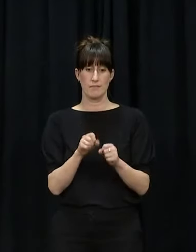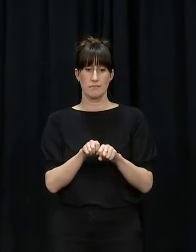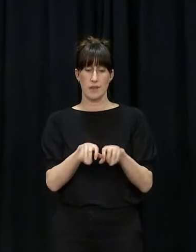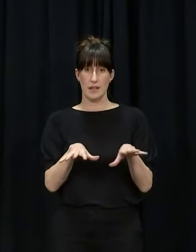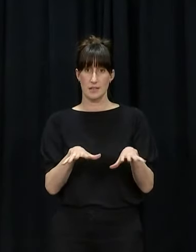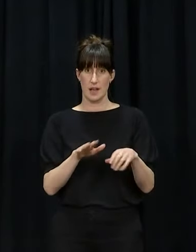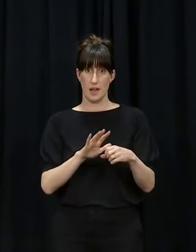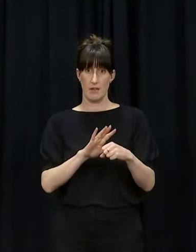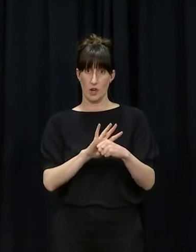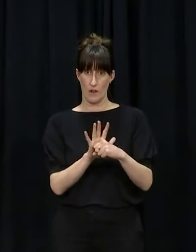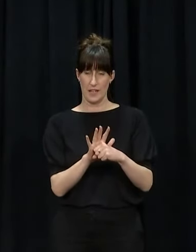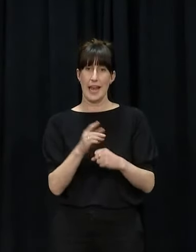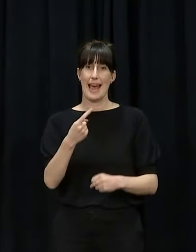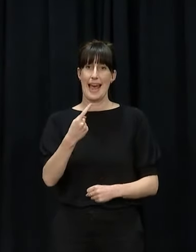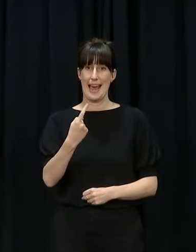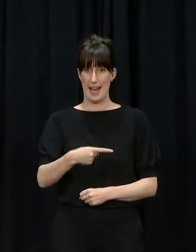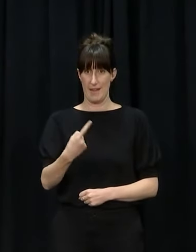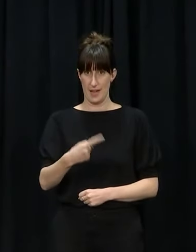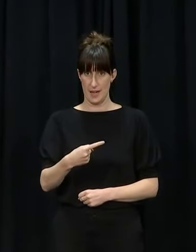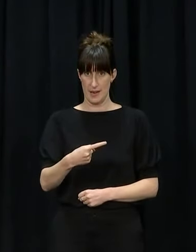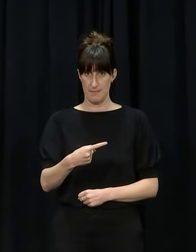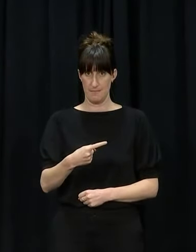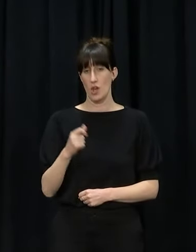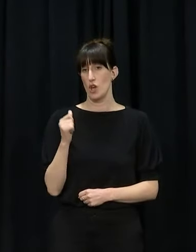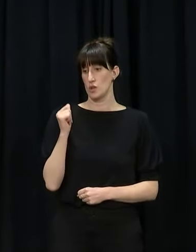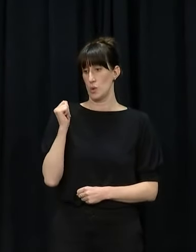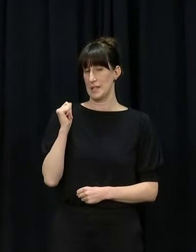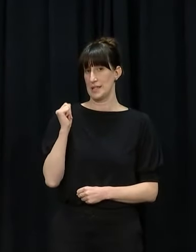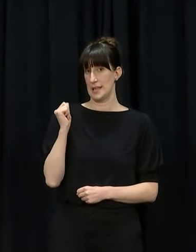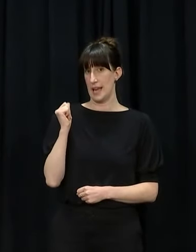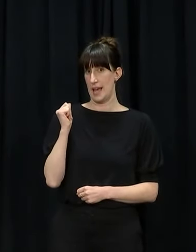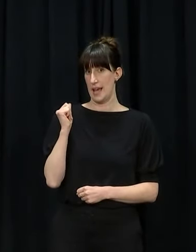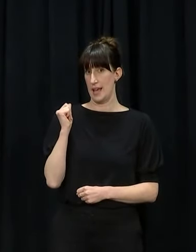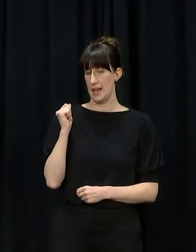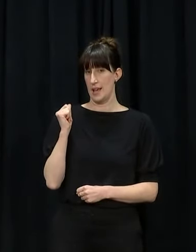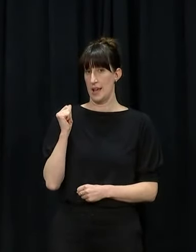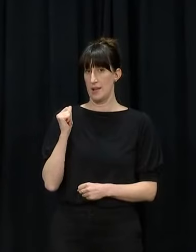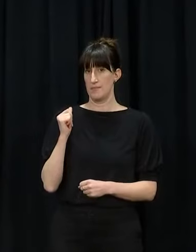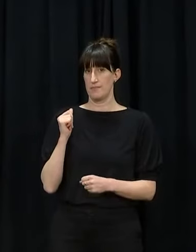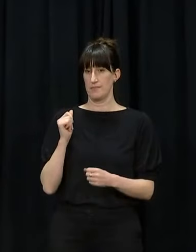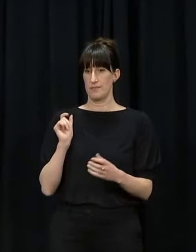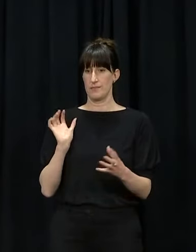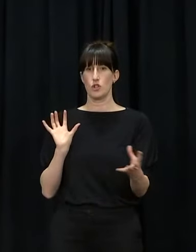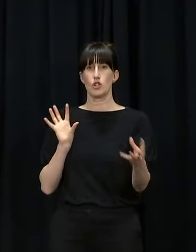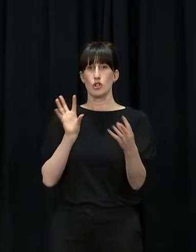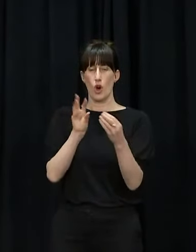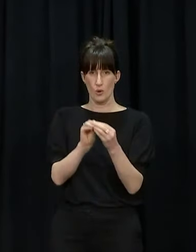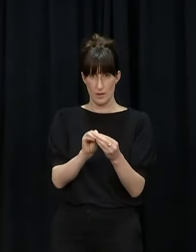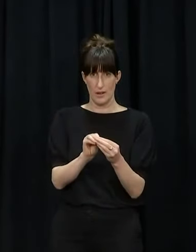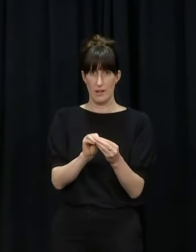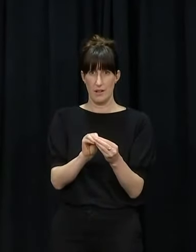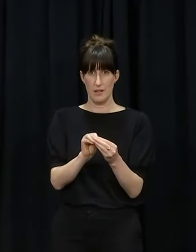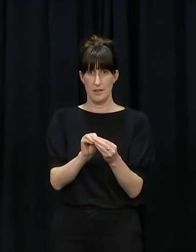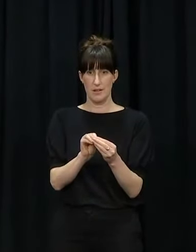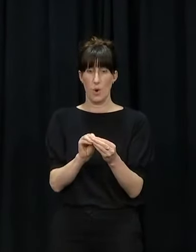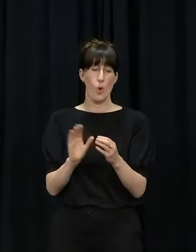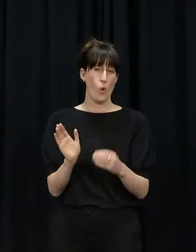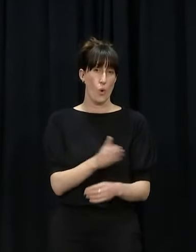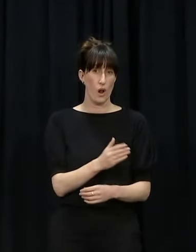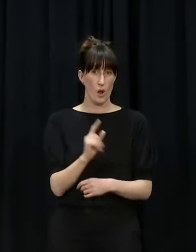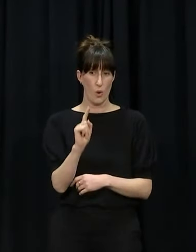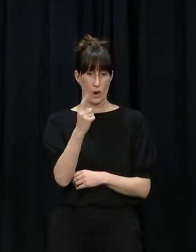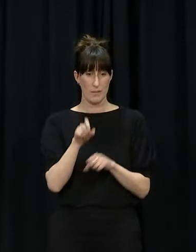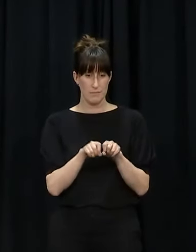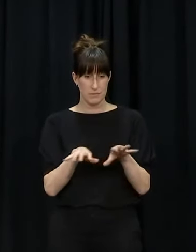in the community. That is since yesterday's 1 p.m. update, taking our total number of community cases all in Auckland